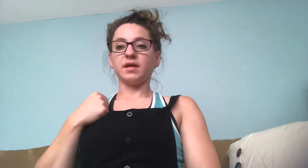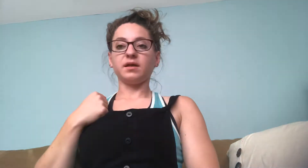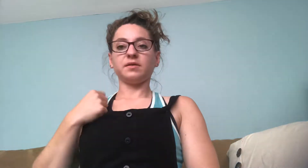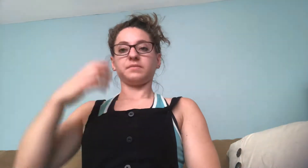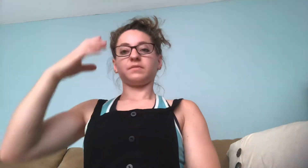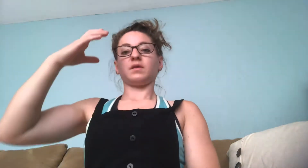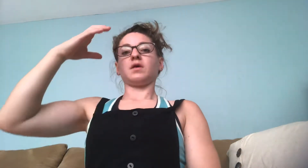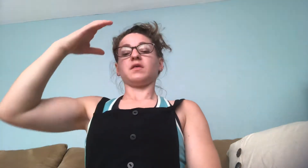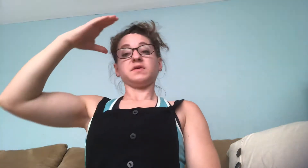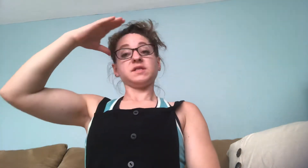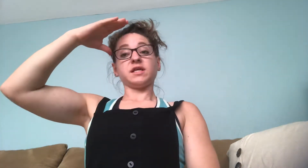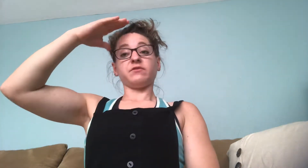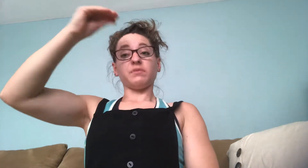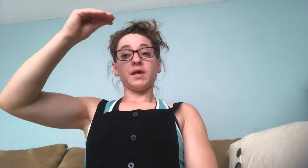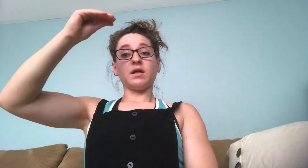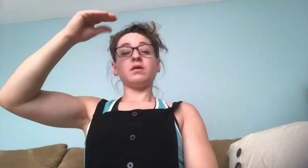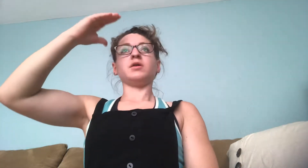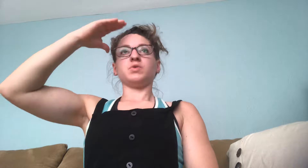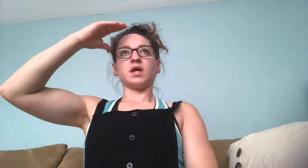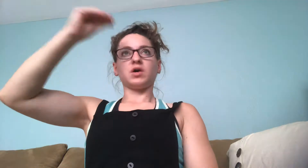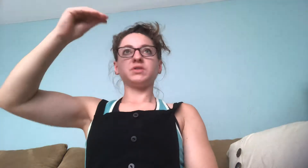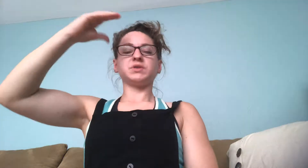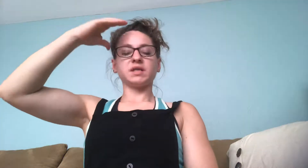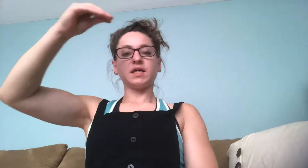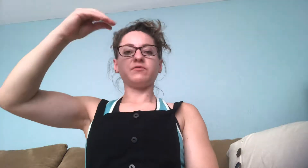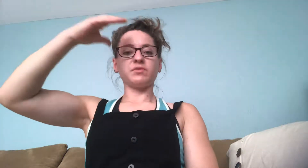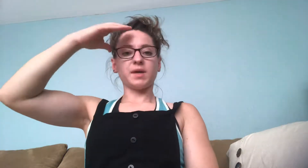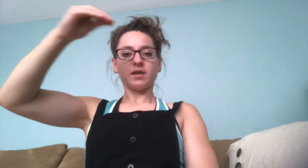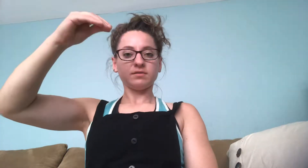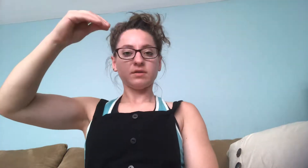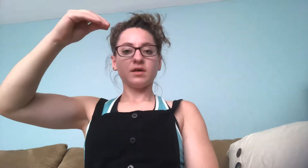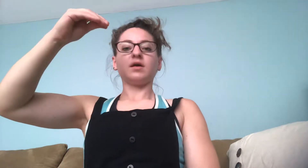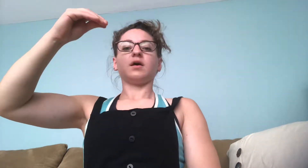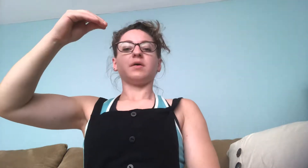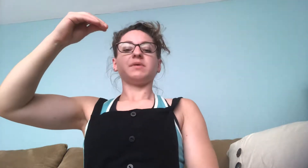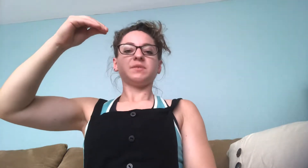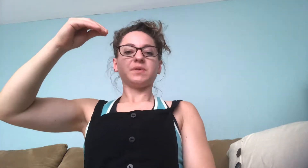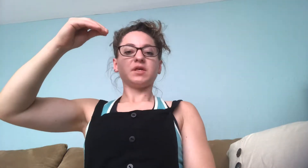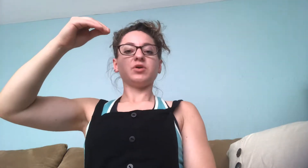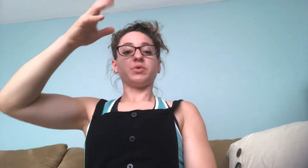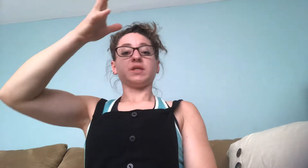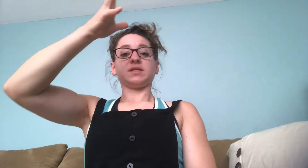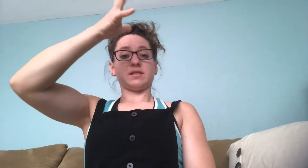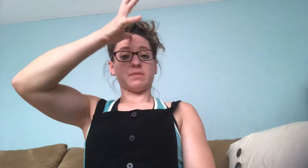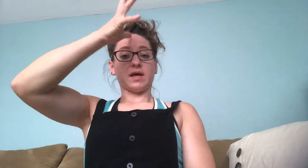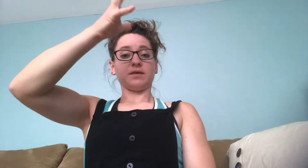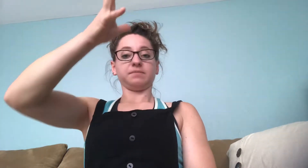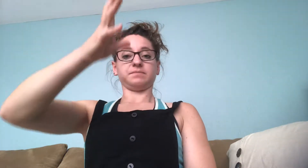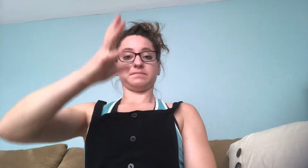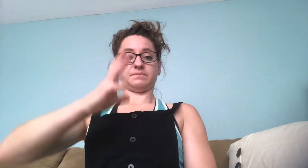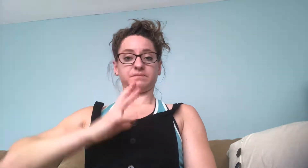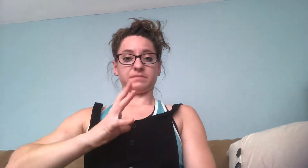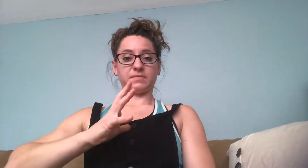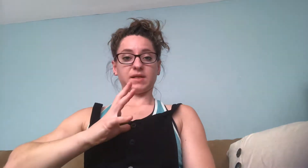Man, this is a sign for male. You can also sign it for man, but typically you're going to see man like